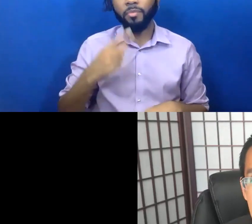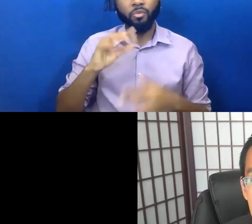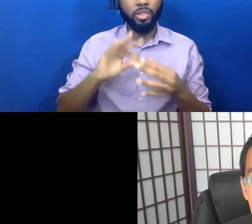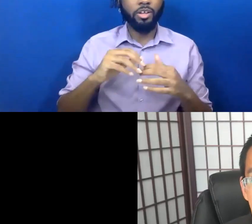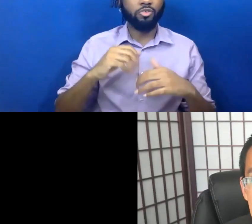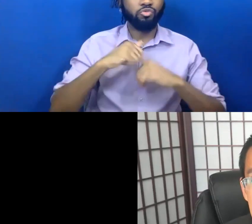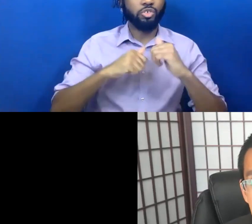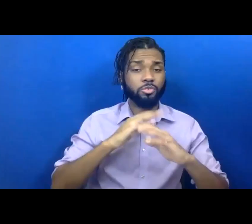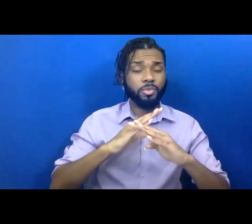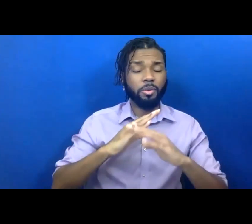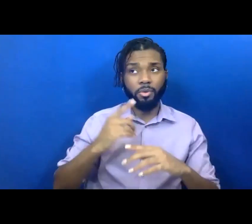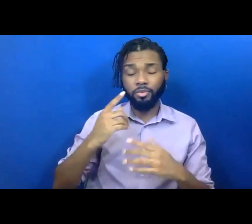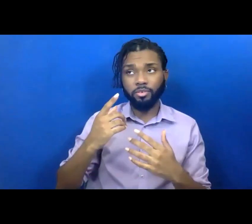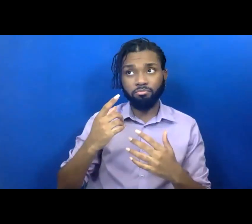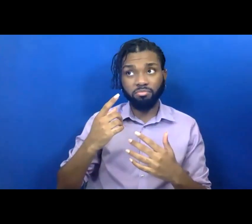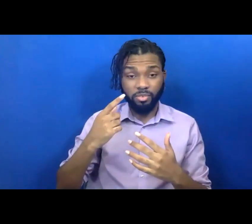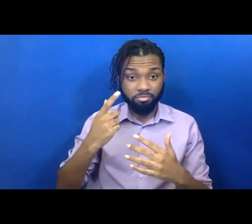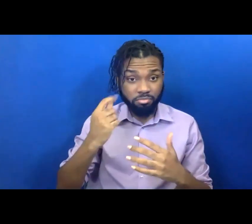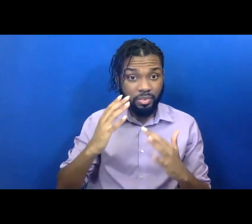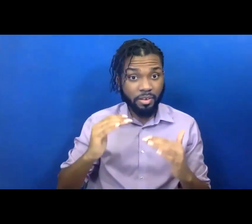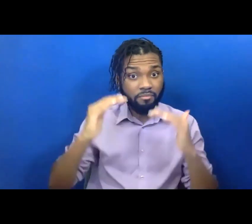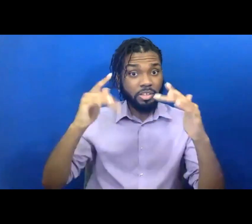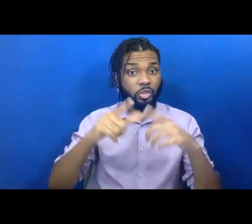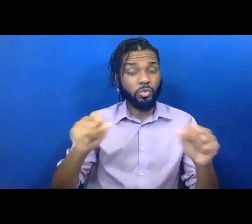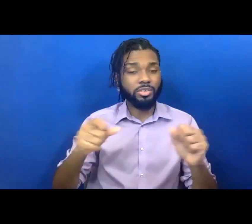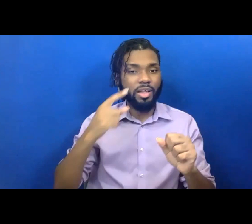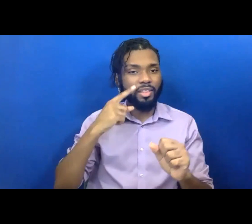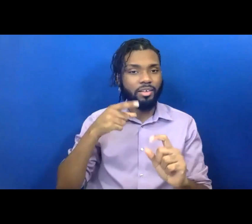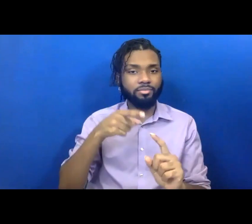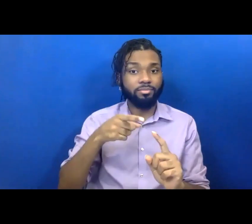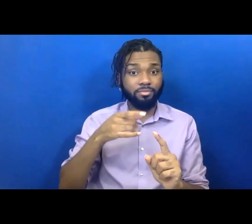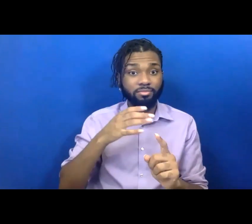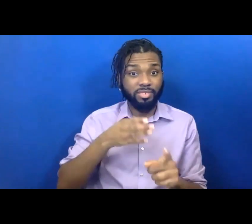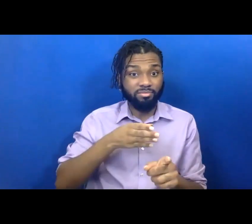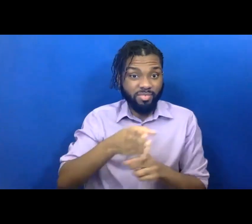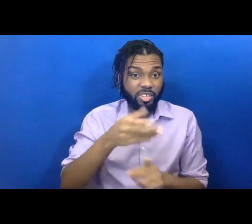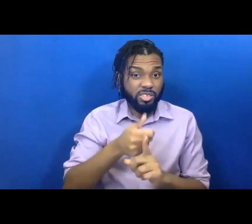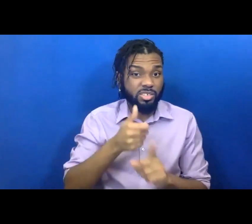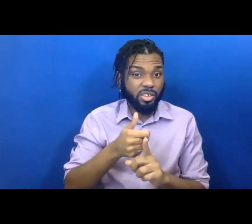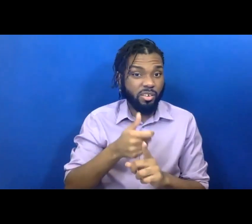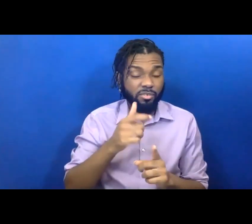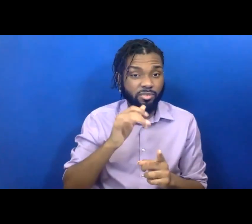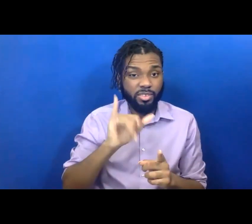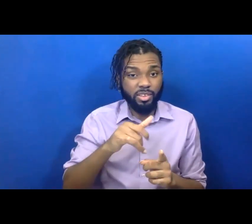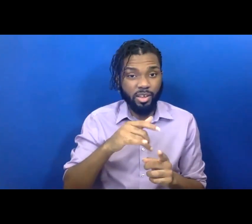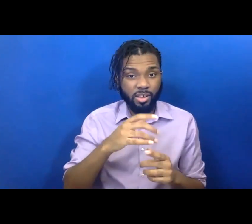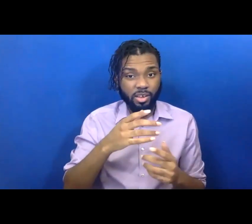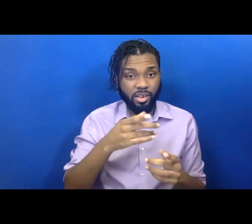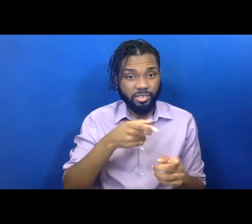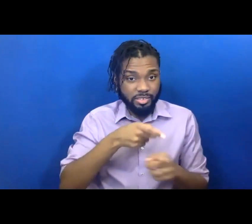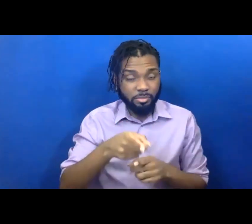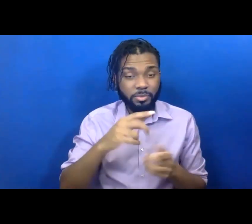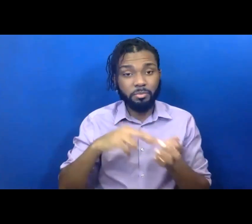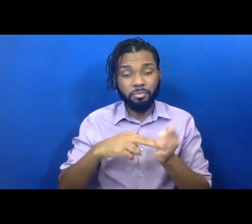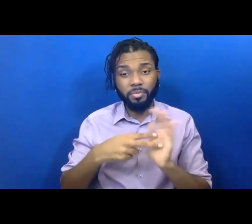the advancement of linguistics, I think one of the huge structural barriers is the discipline itself, the fact that it exists as a named discipline and therefore sort